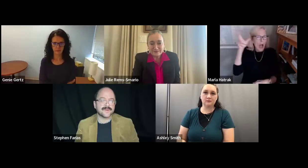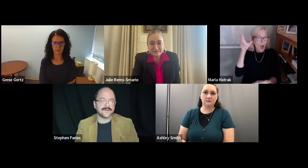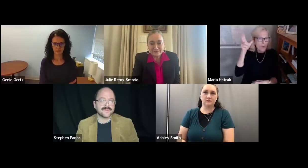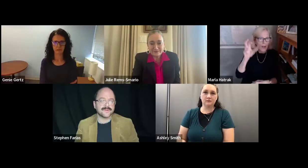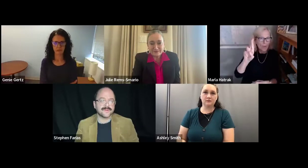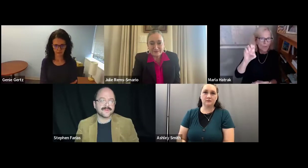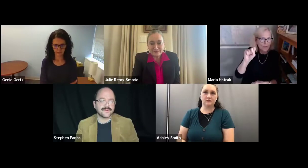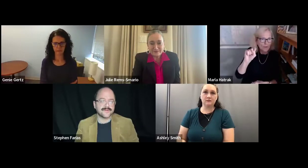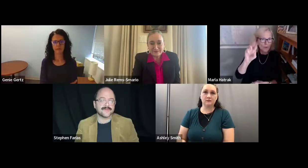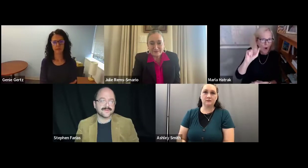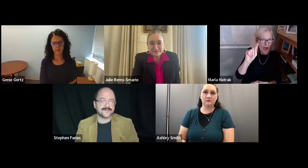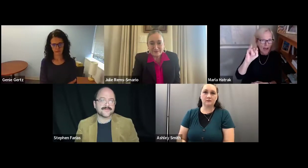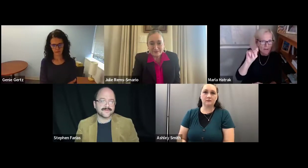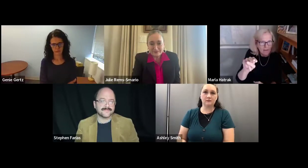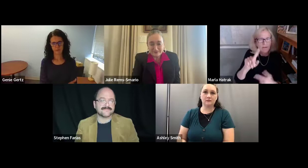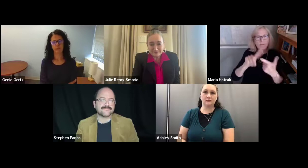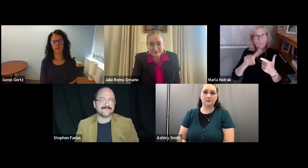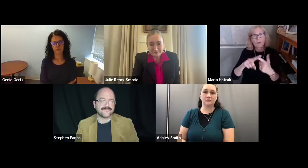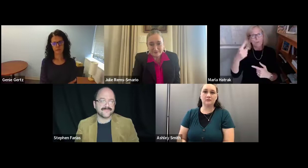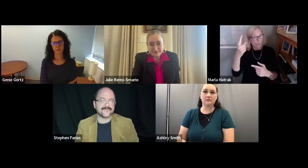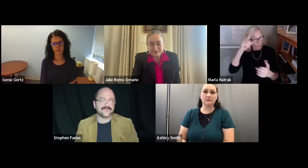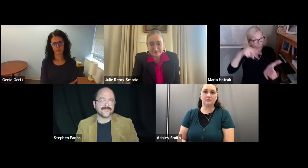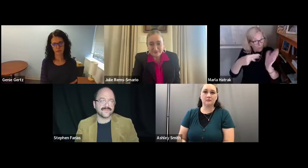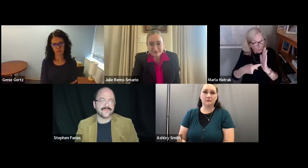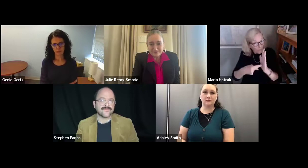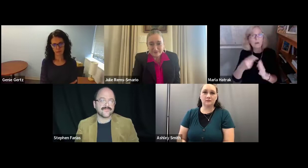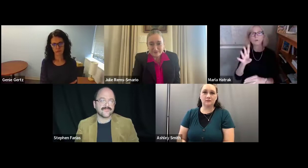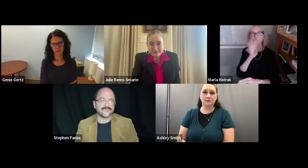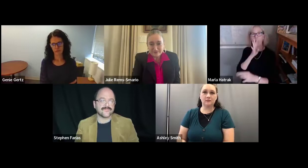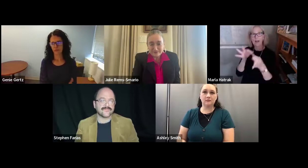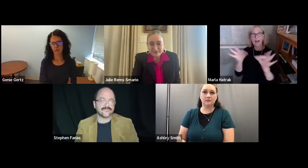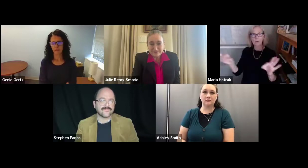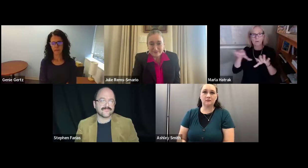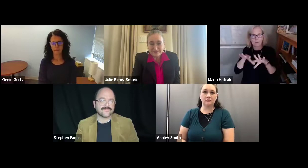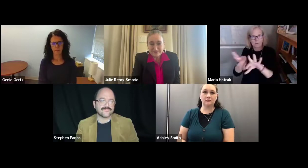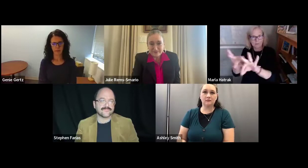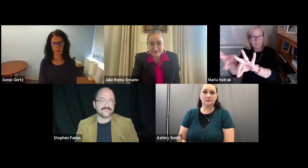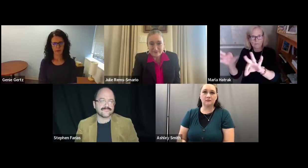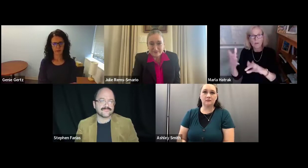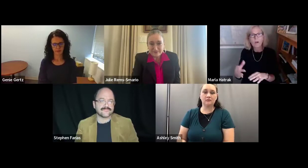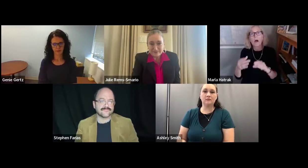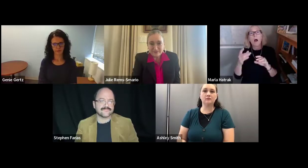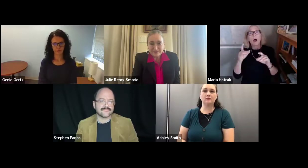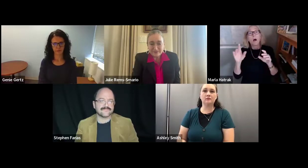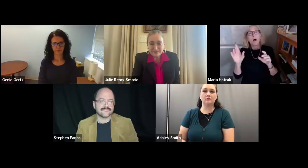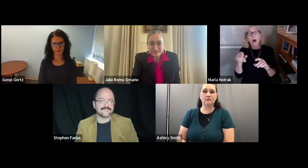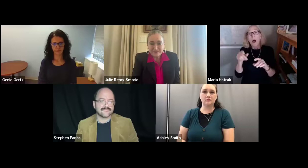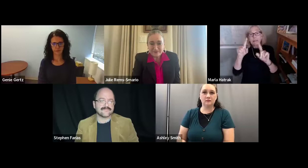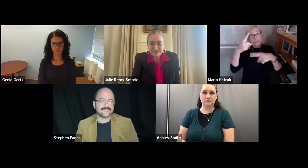naming devices, whether it's, I think we need to go and say hearing resources. And what can that mean? Instead of looking at hearing restoration